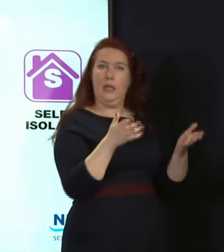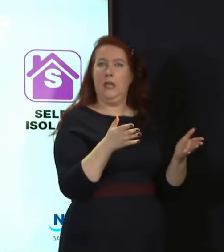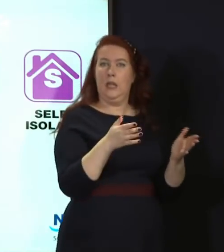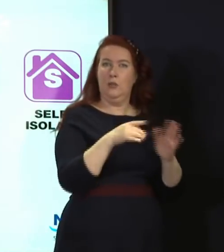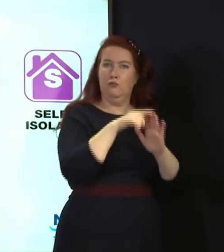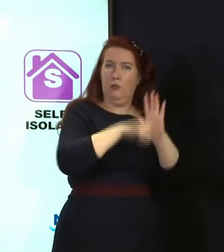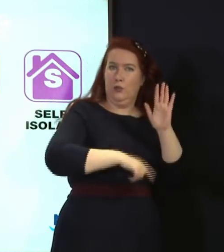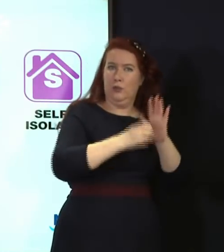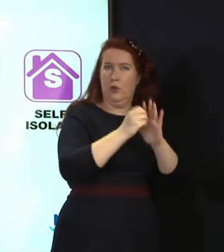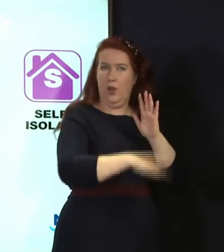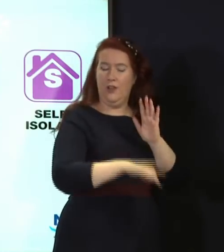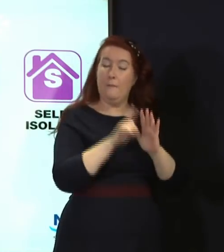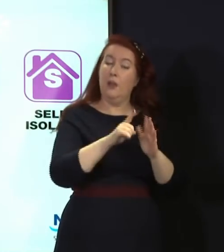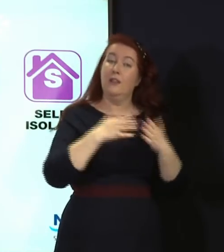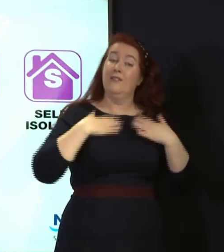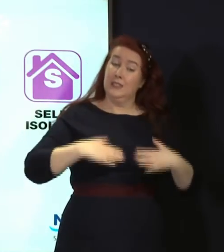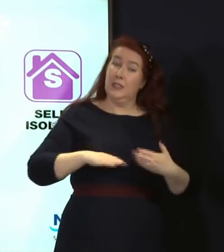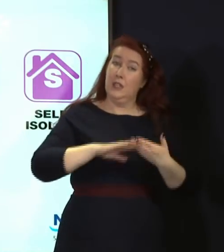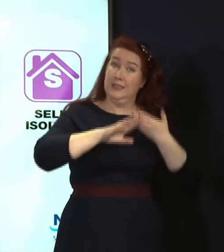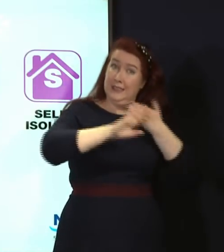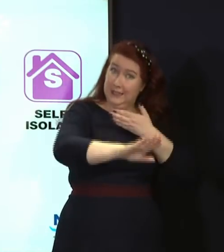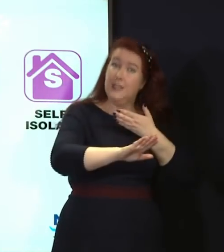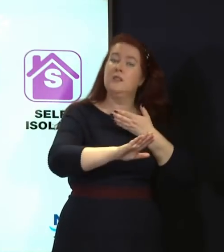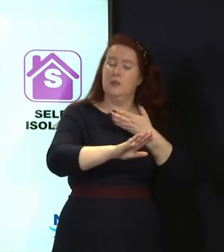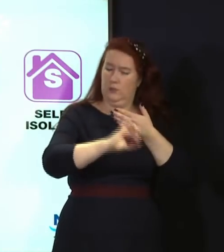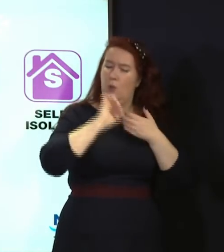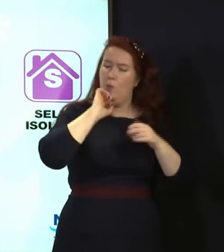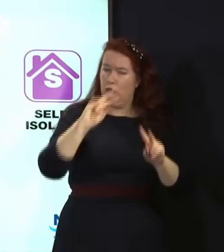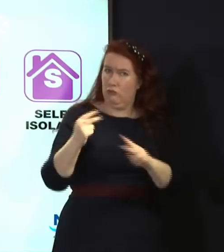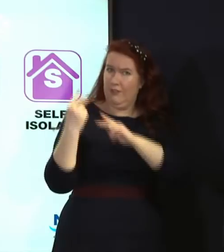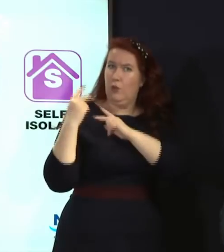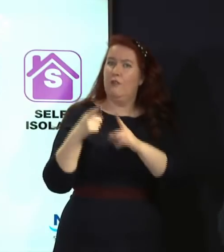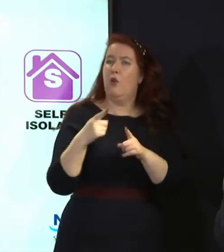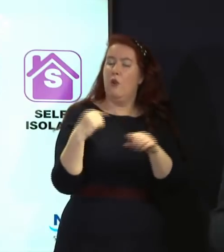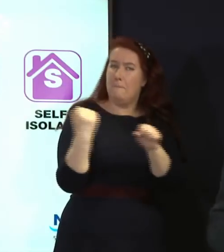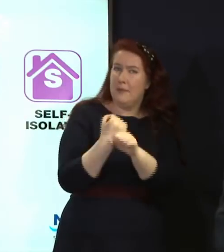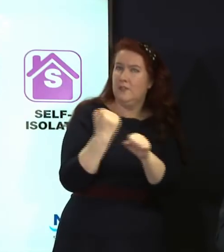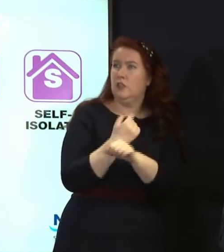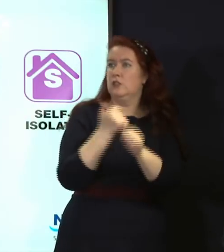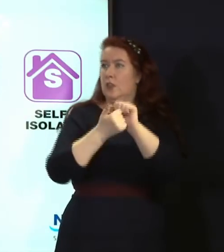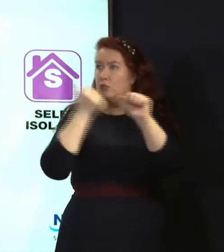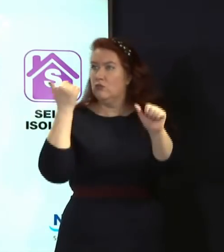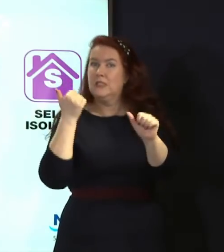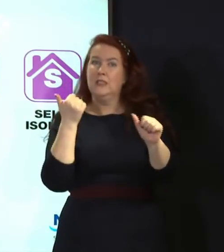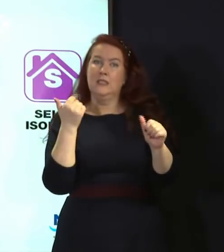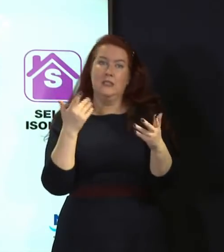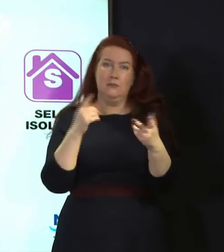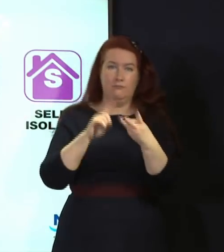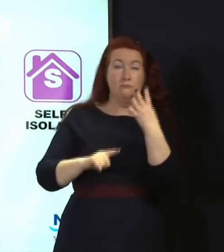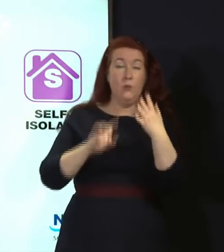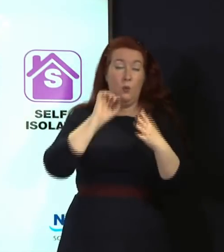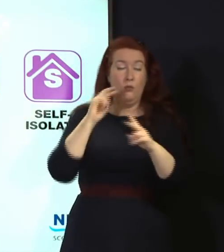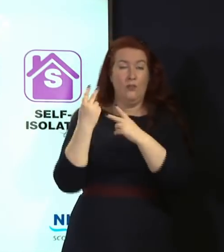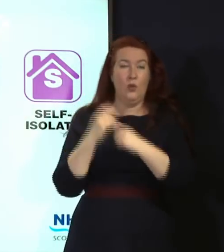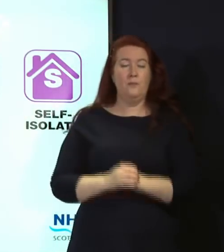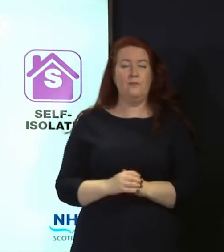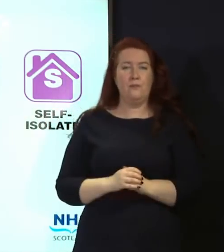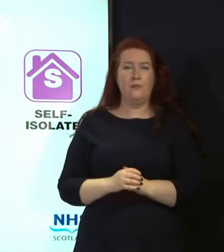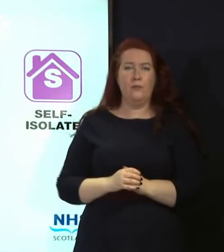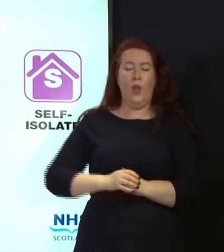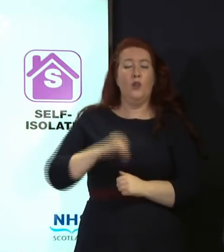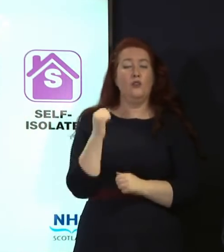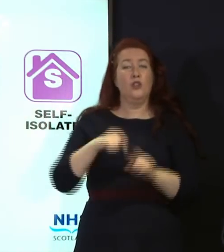But a physical distancing review to be done for manufacturing, for industry, for public spaces. The Cup final is